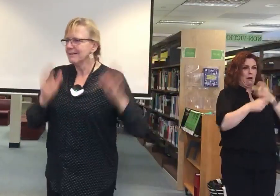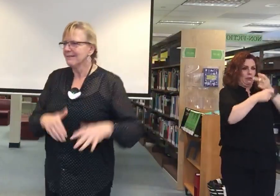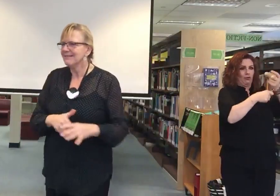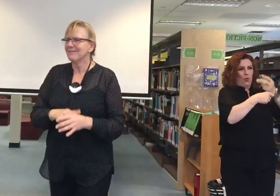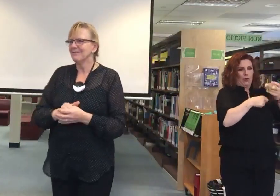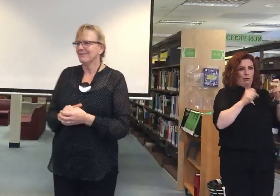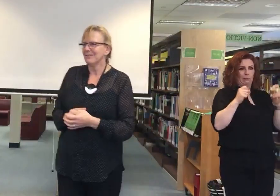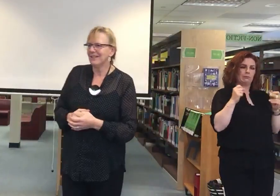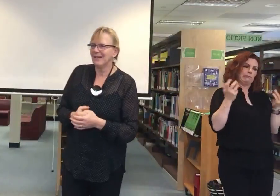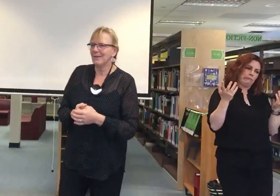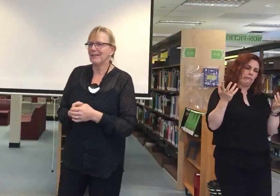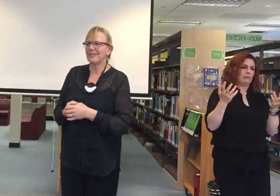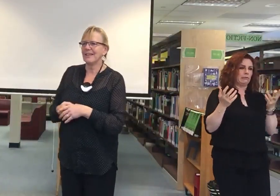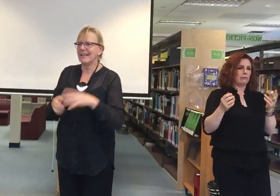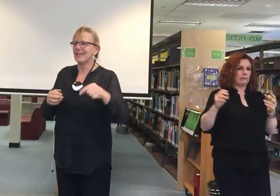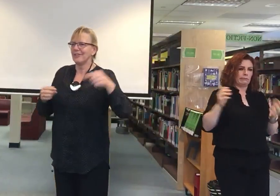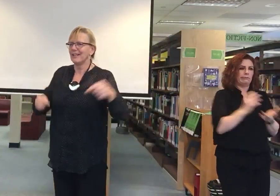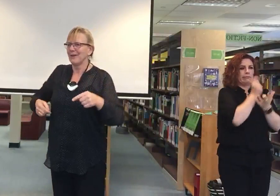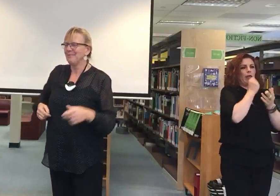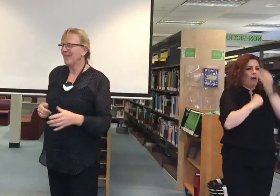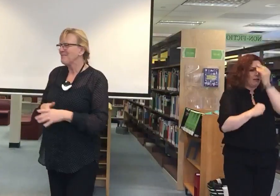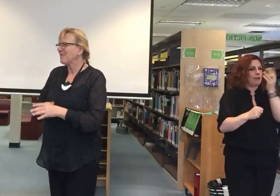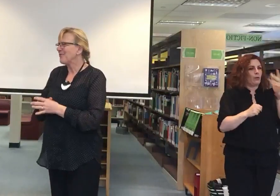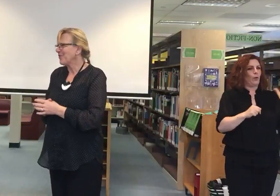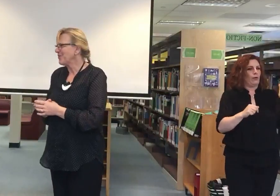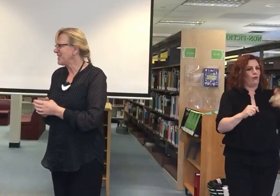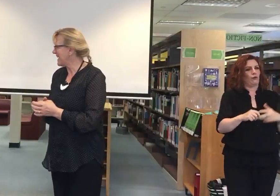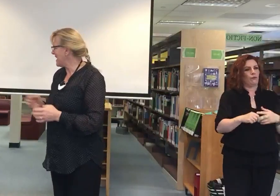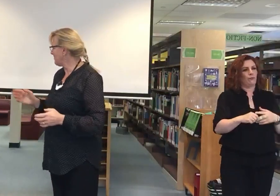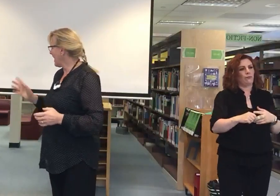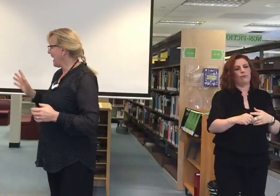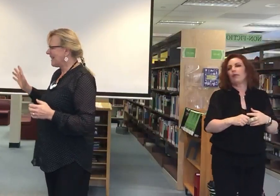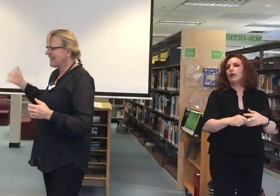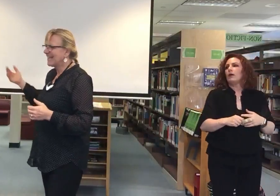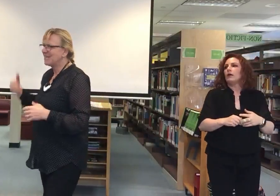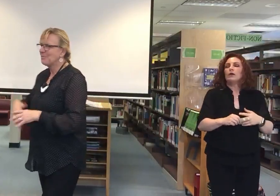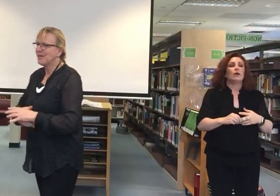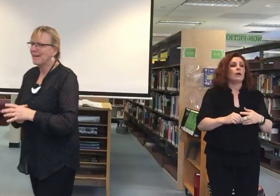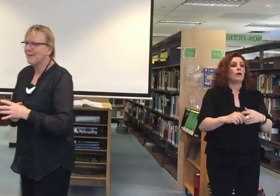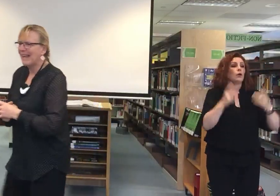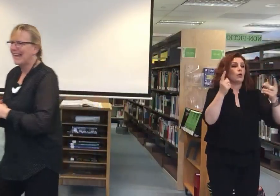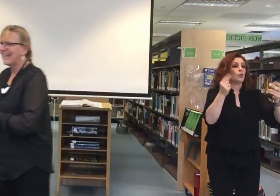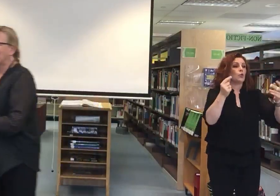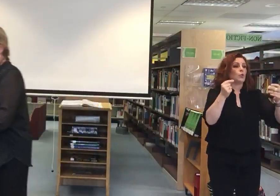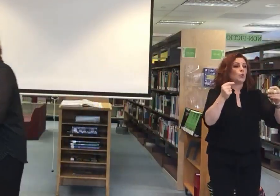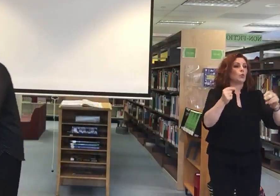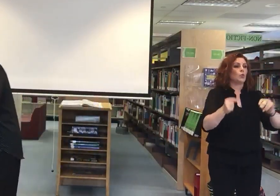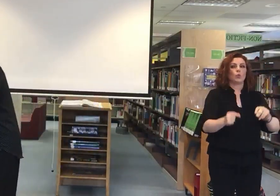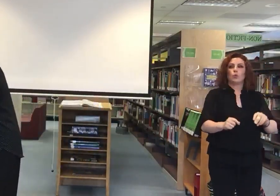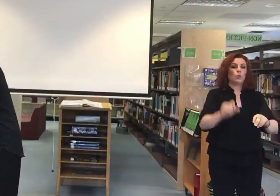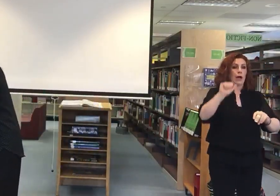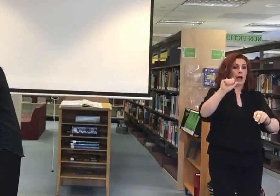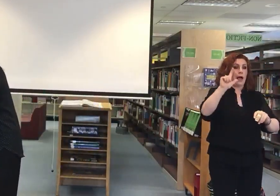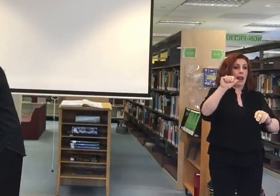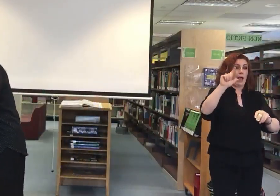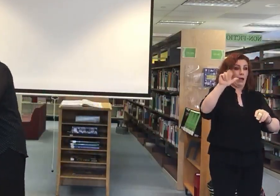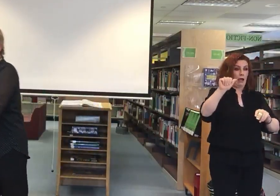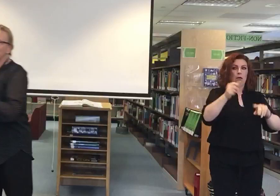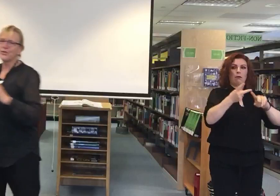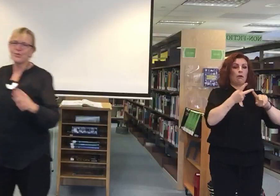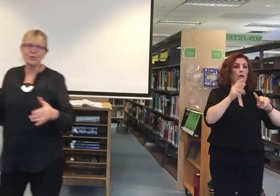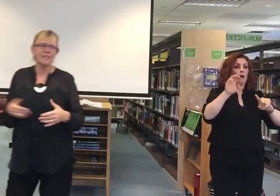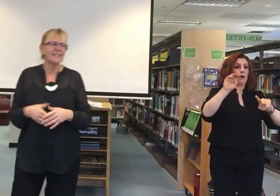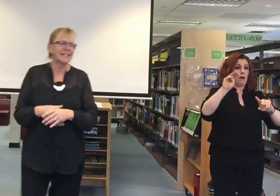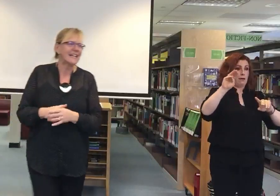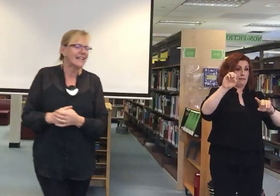but, well, I'll say it later anyway. But first, I think I'm gonna bring up Alana and Megan,